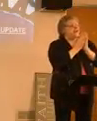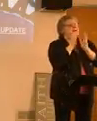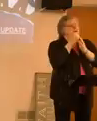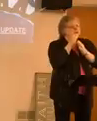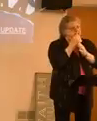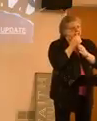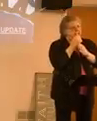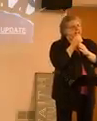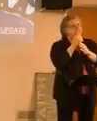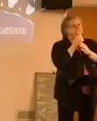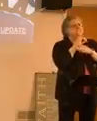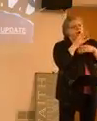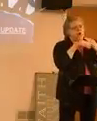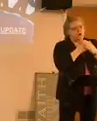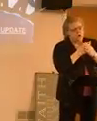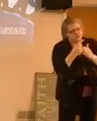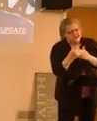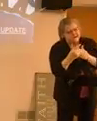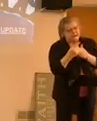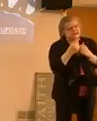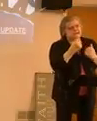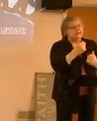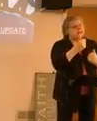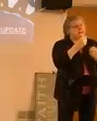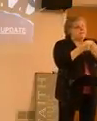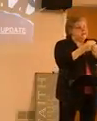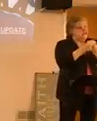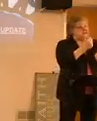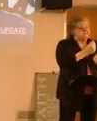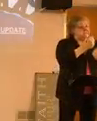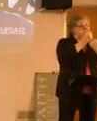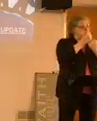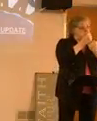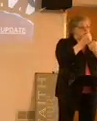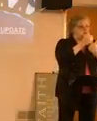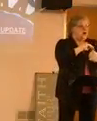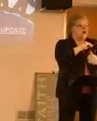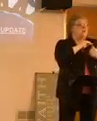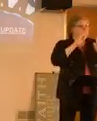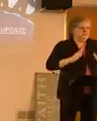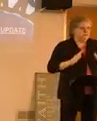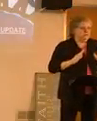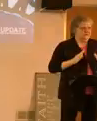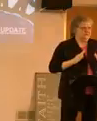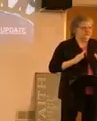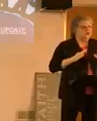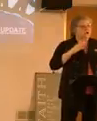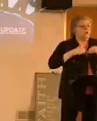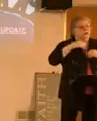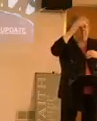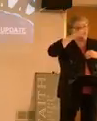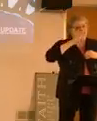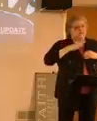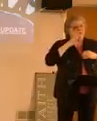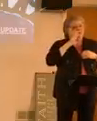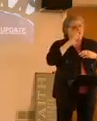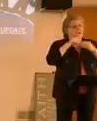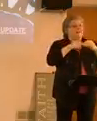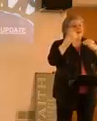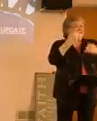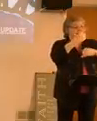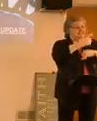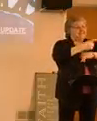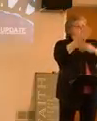support? It supports missionaries like these. The guy today we're looking at is cross-cultural, serving on